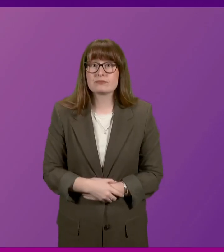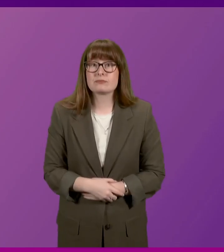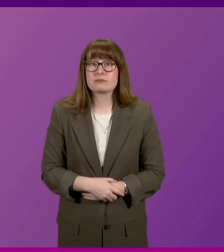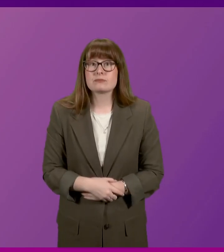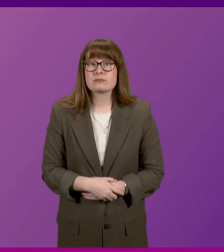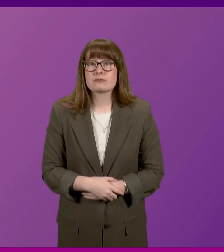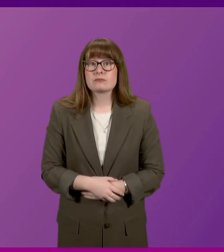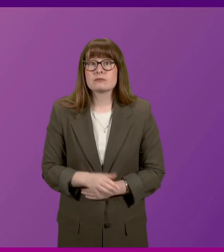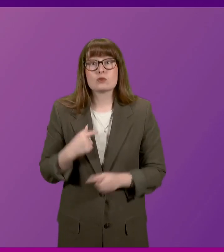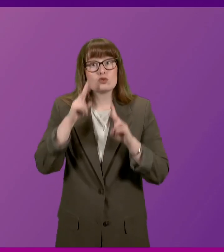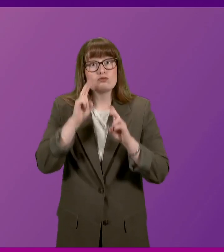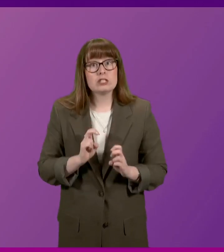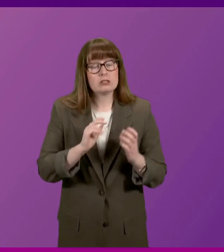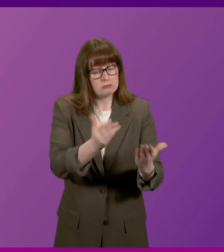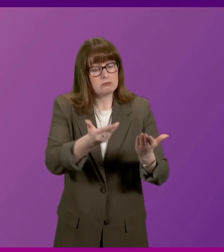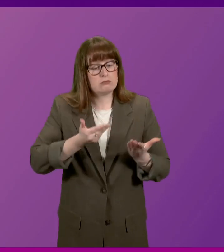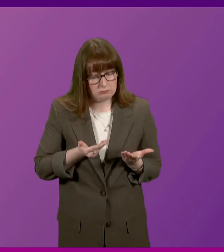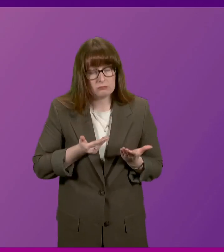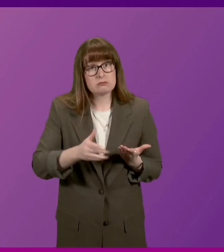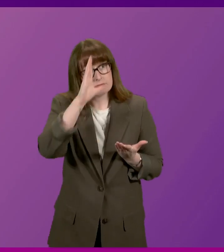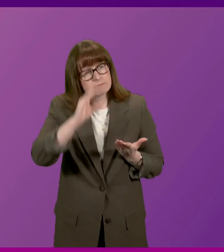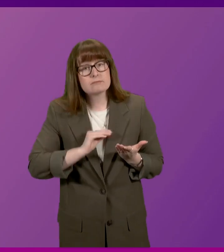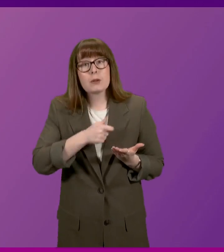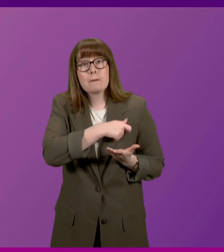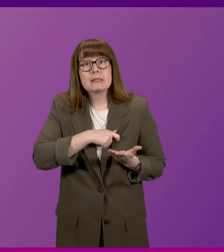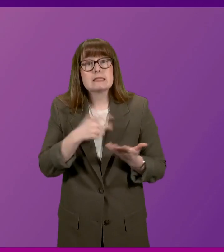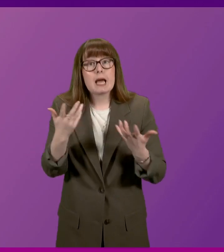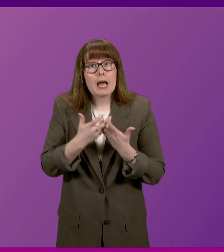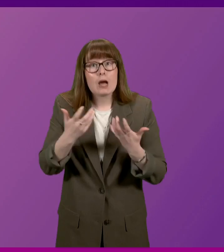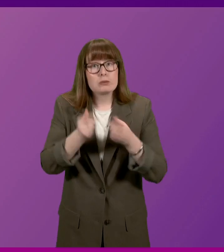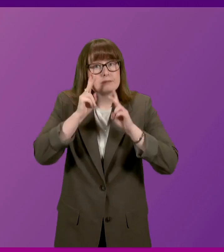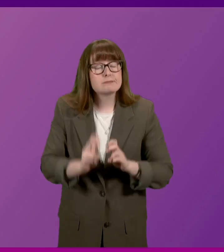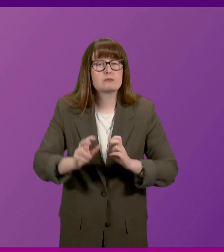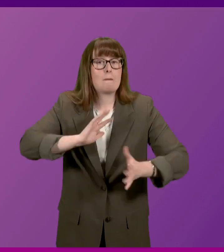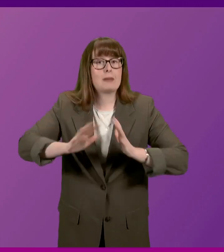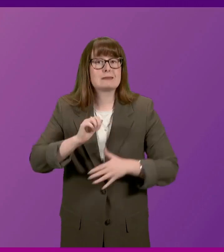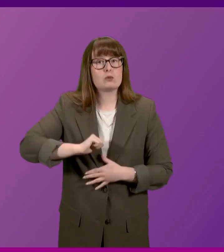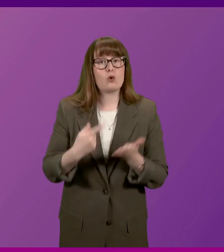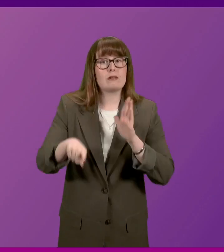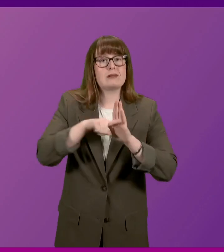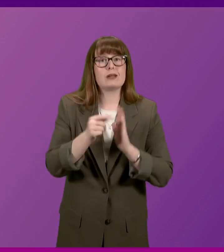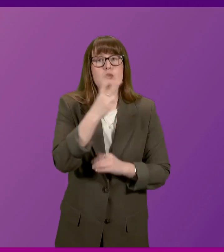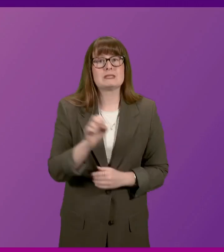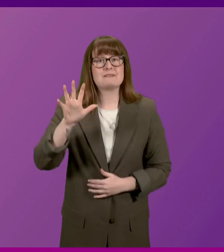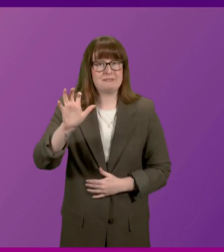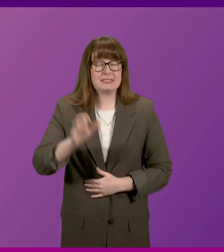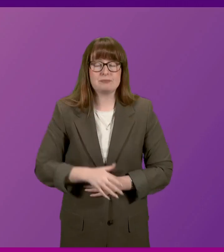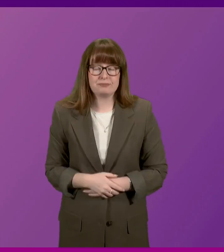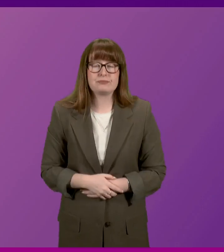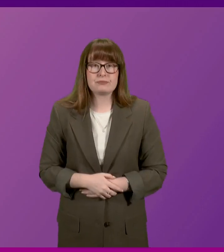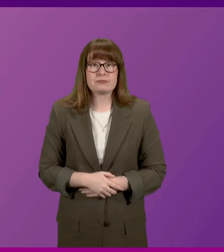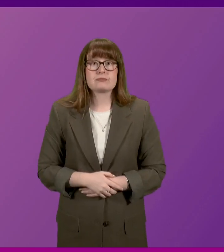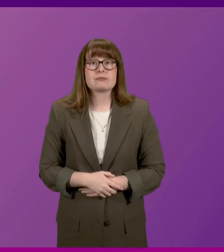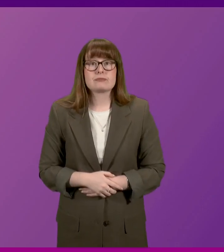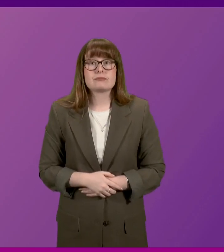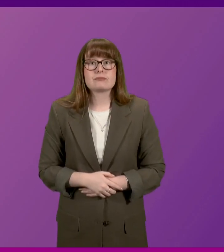the research report came to the attention of the committee during its inquiry into the British Sign Language Scotland Act 2015